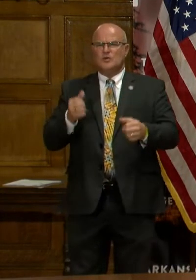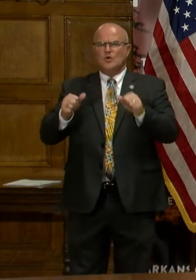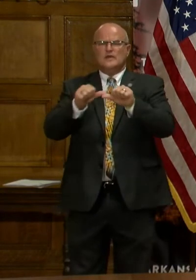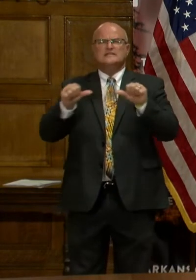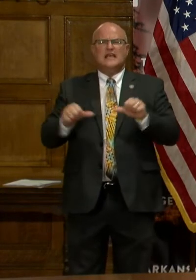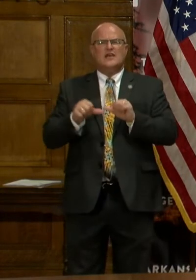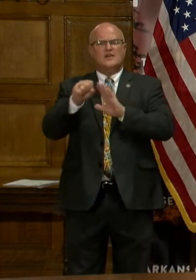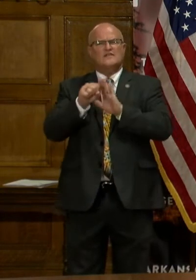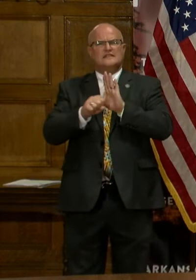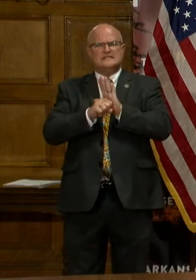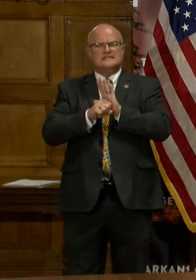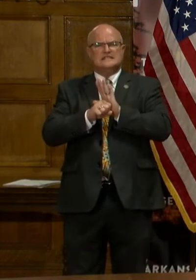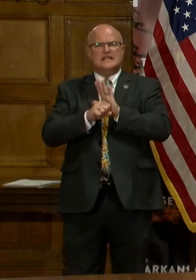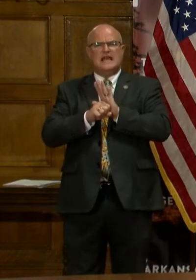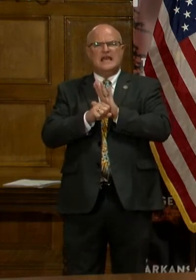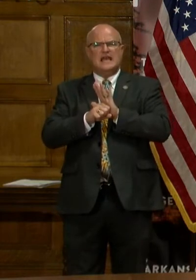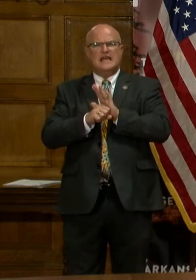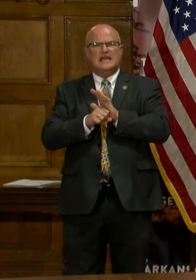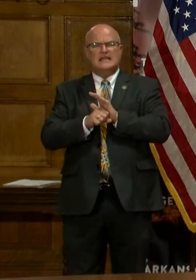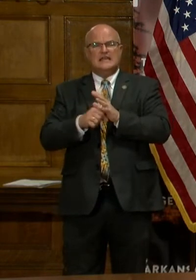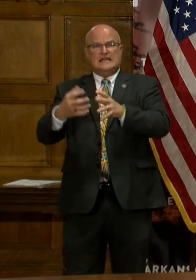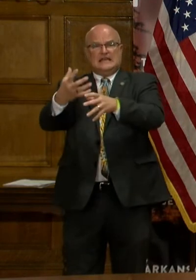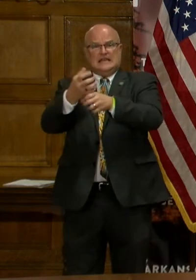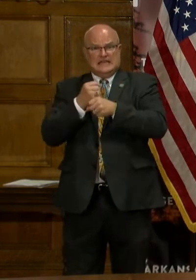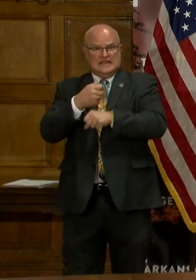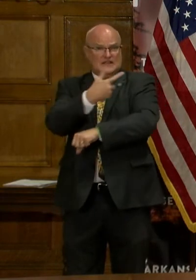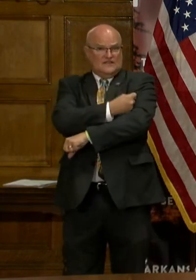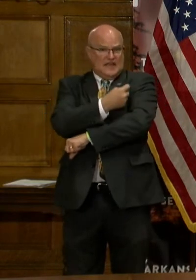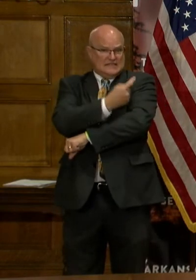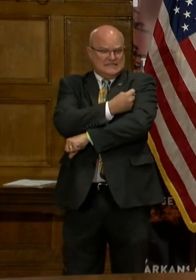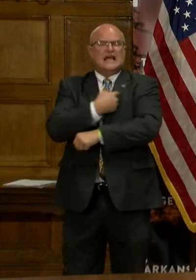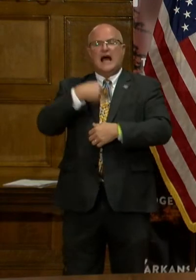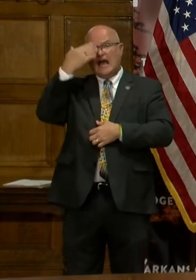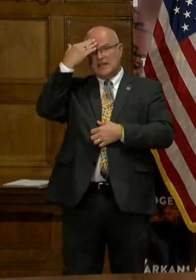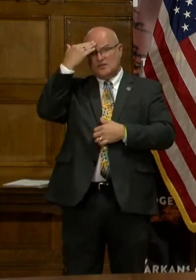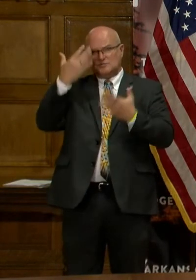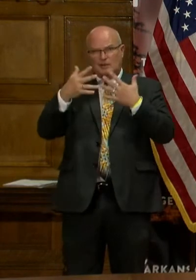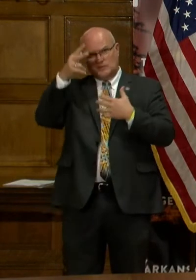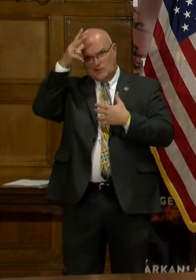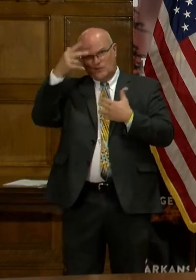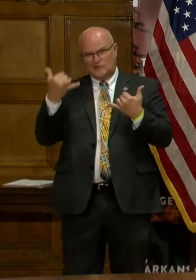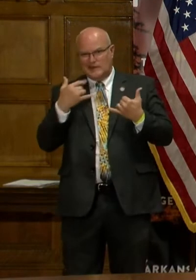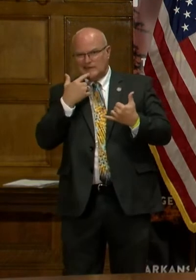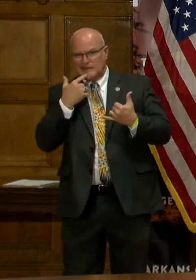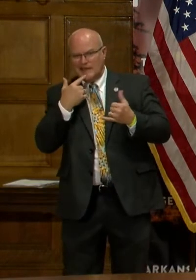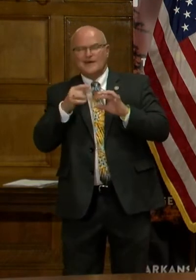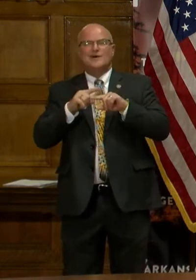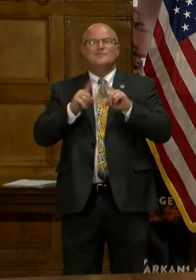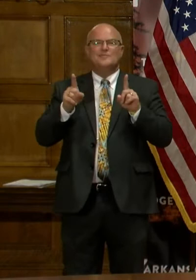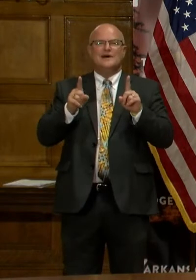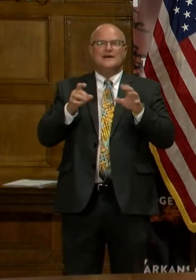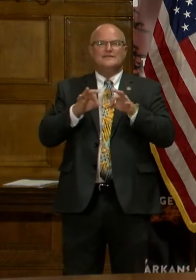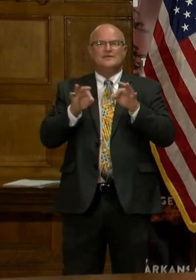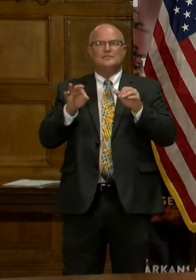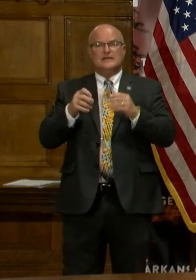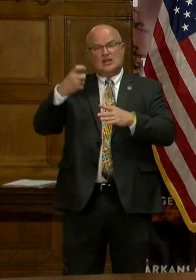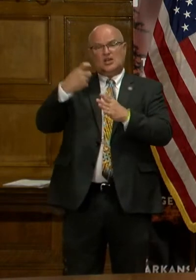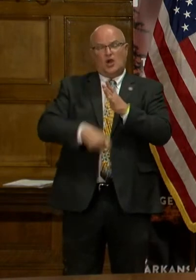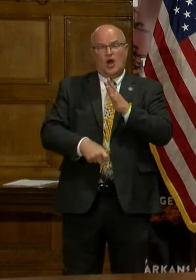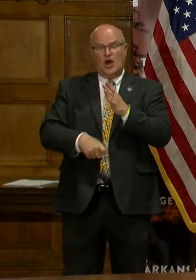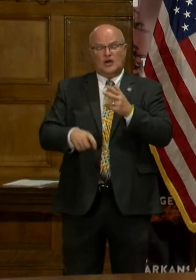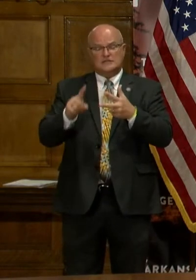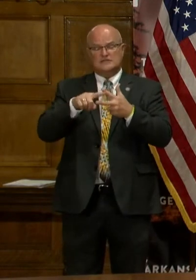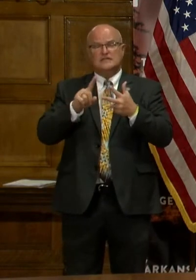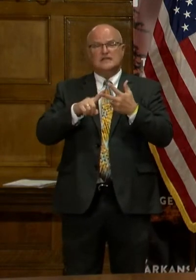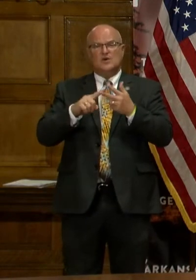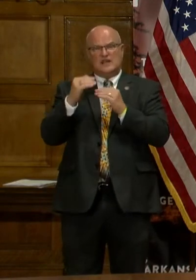areas of the state get the most vaccine? I know it's probably too early to tell, but do we know if there will be a cost and or